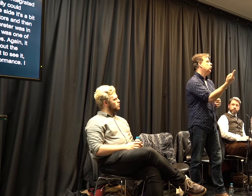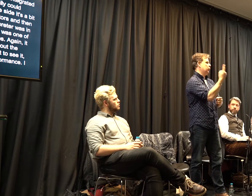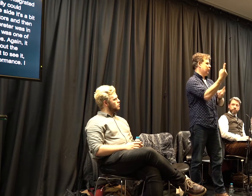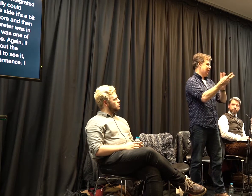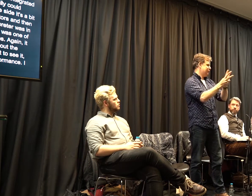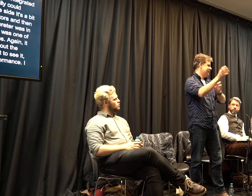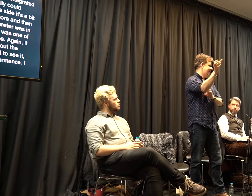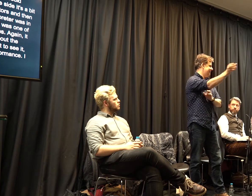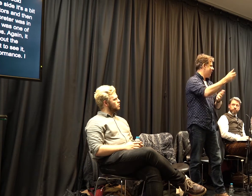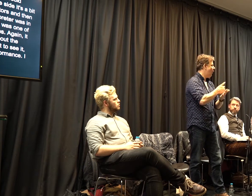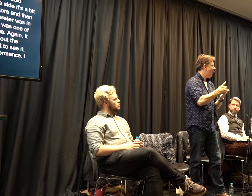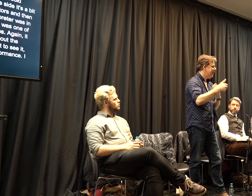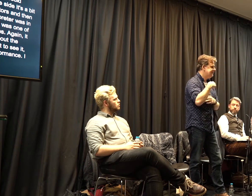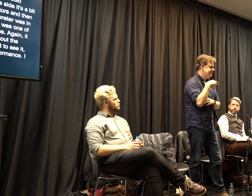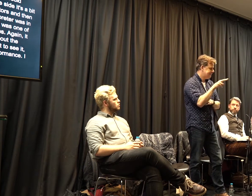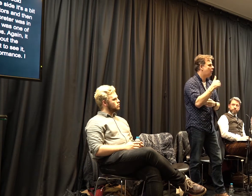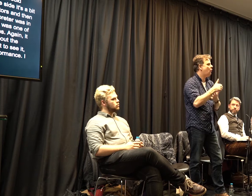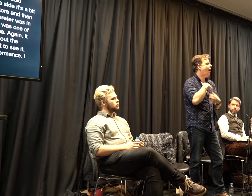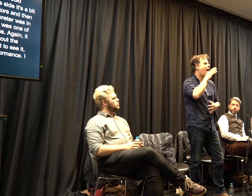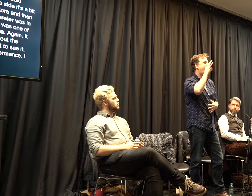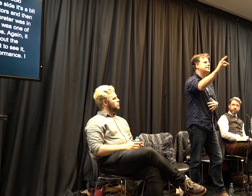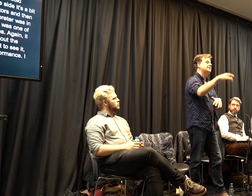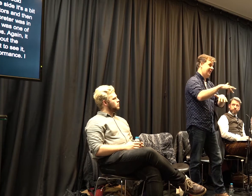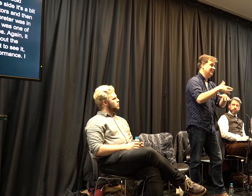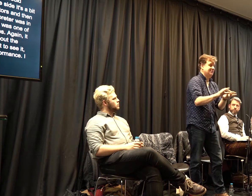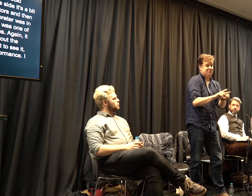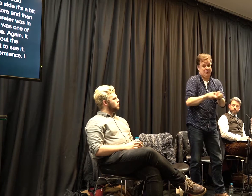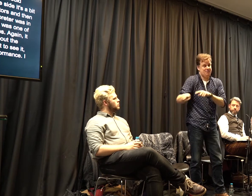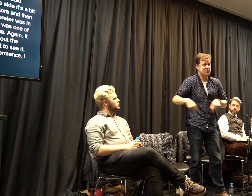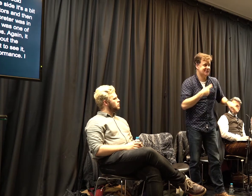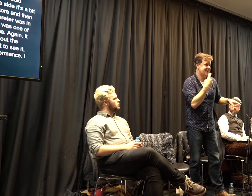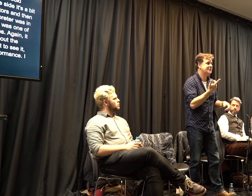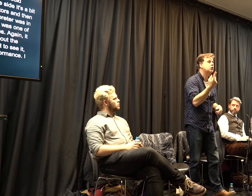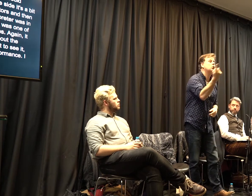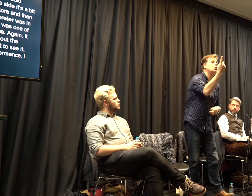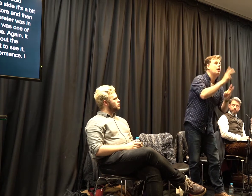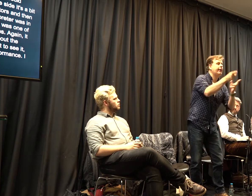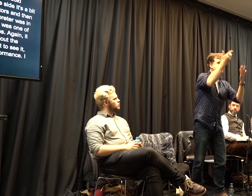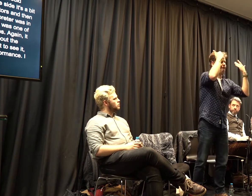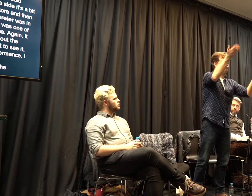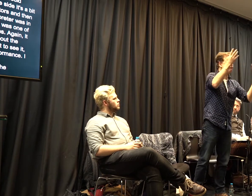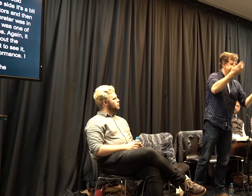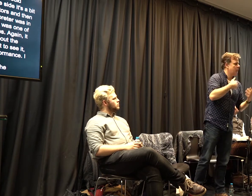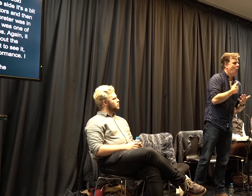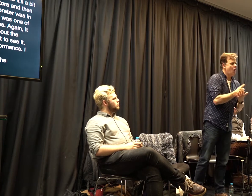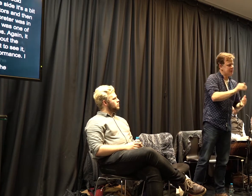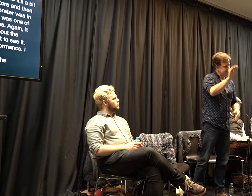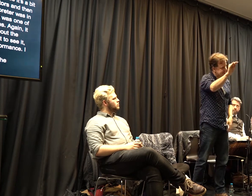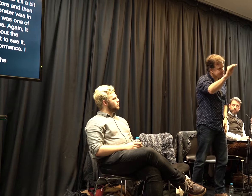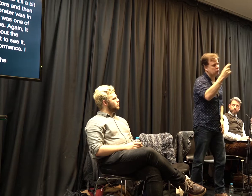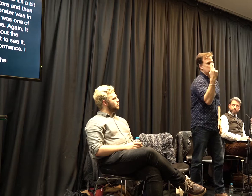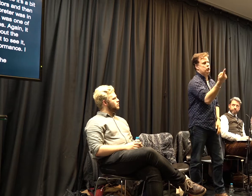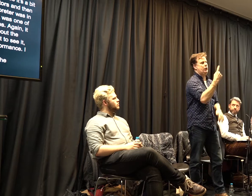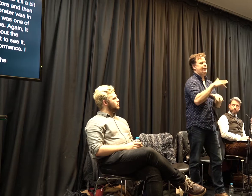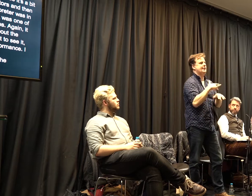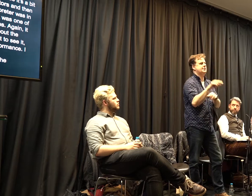I'm not always thinking, oh, I'll go and see the interpreters. The first thing I do is I find out who